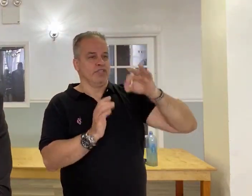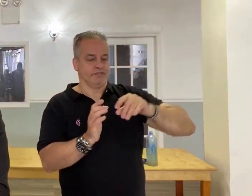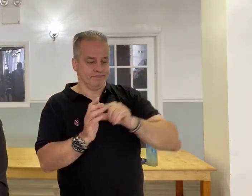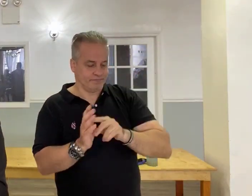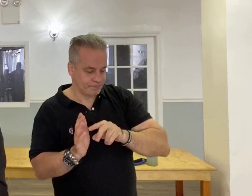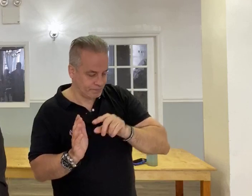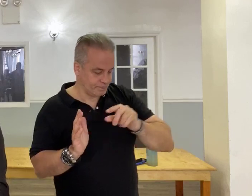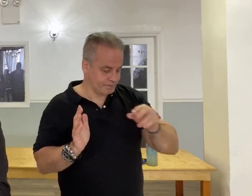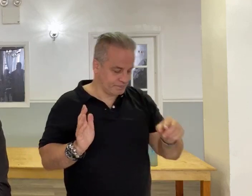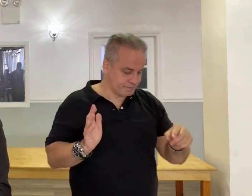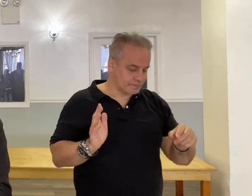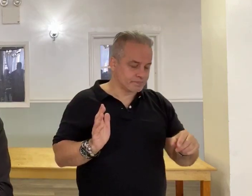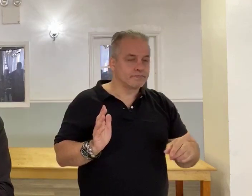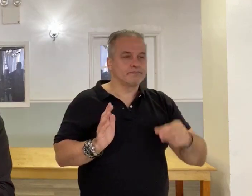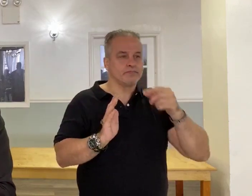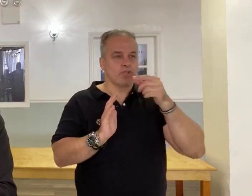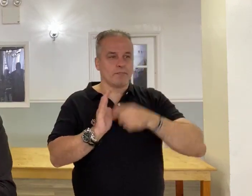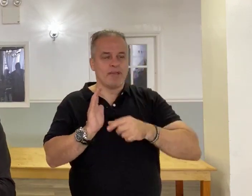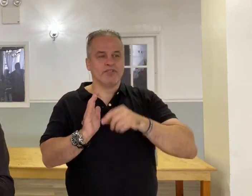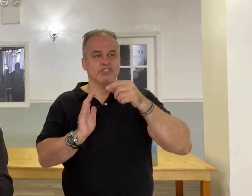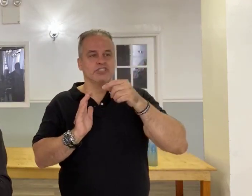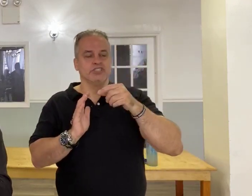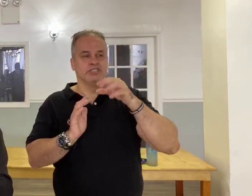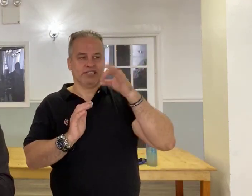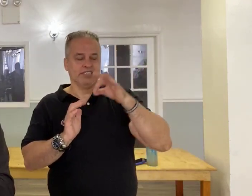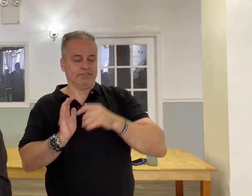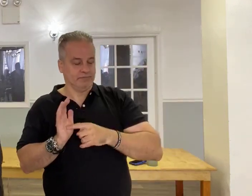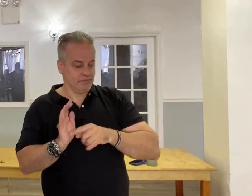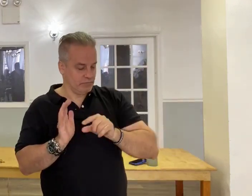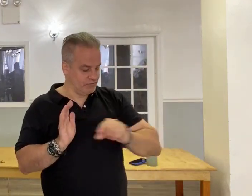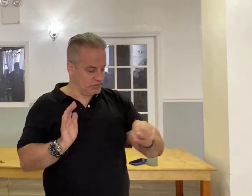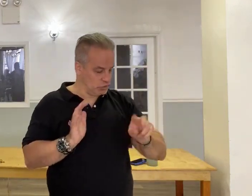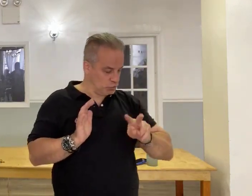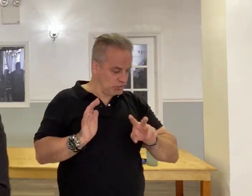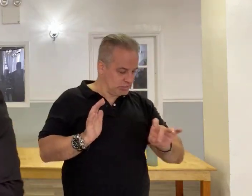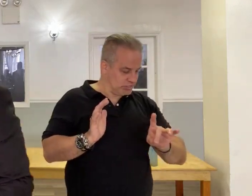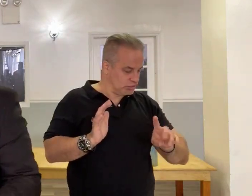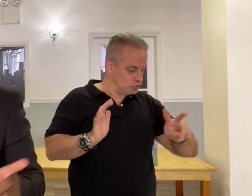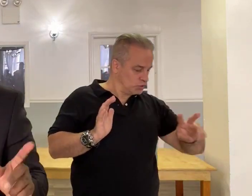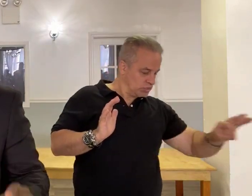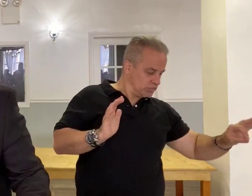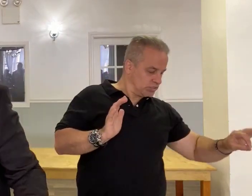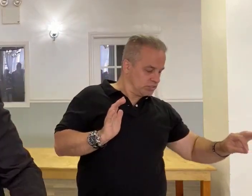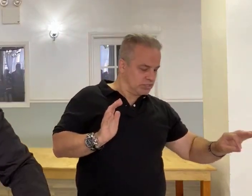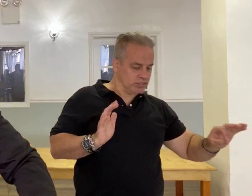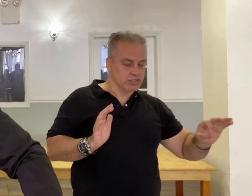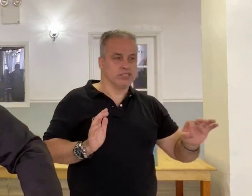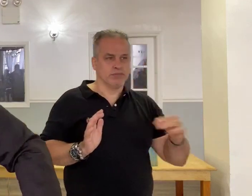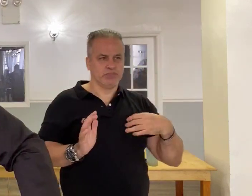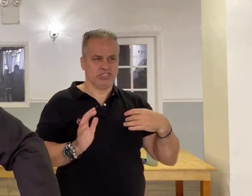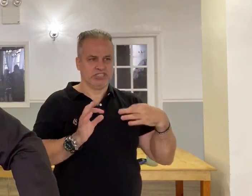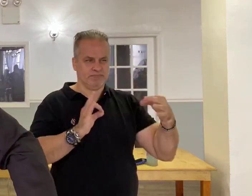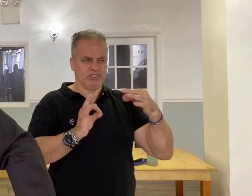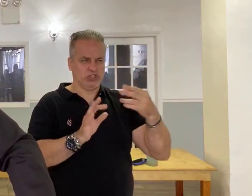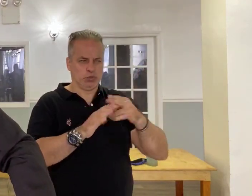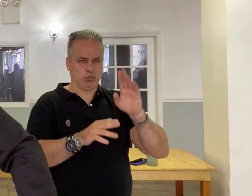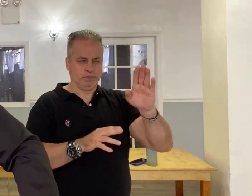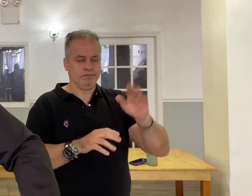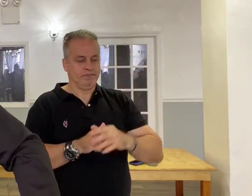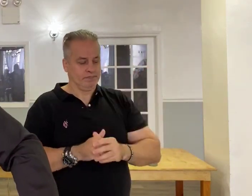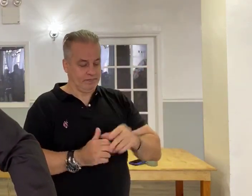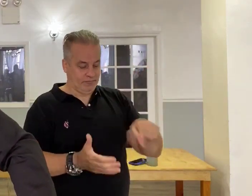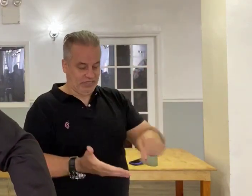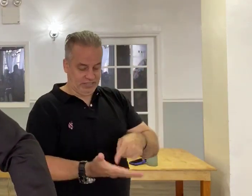pages over. Matthew 19, verse 28 and 29. I want to pick out something real quick for you here. It